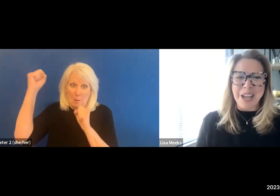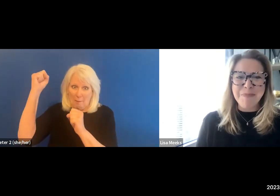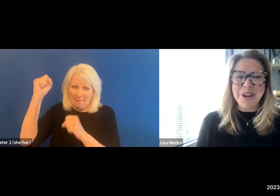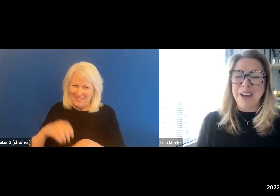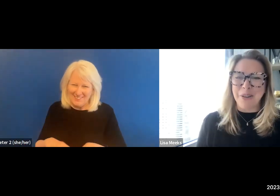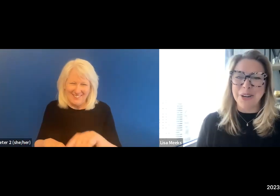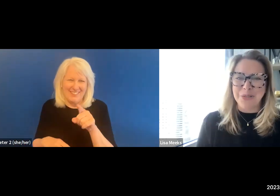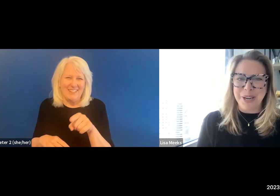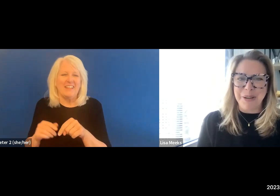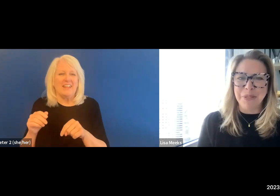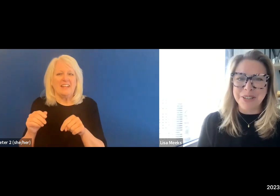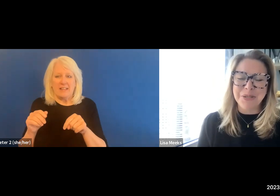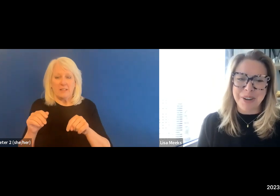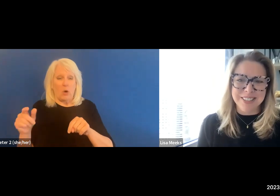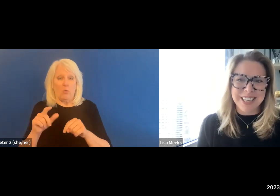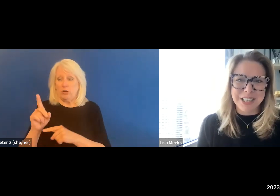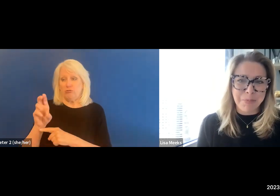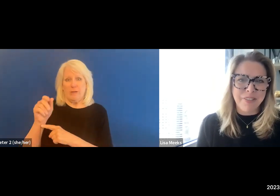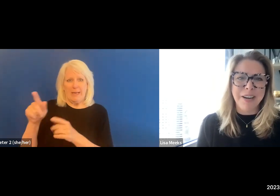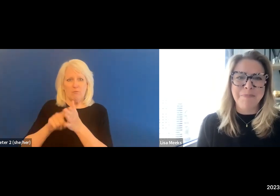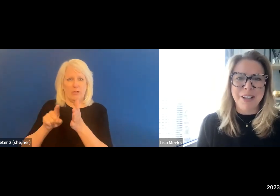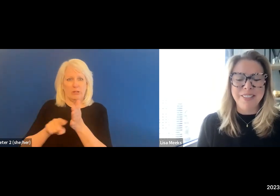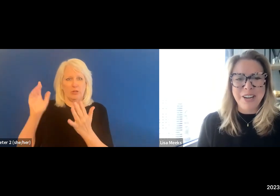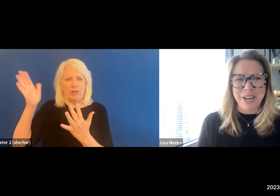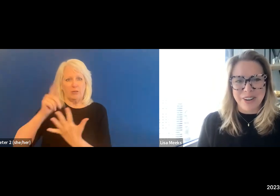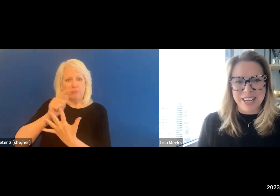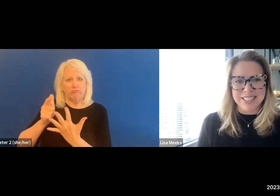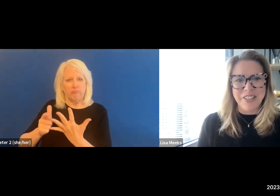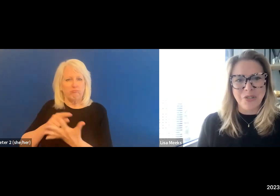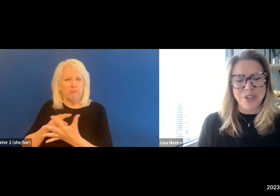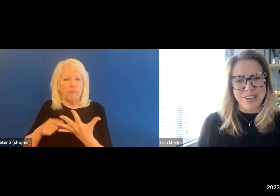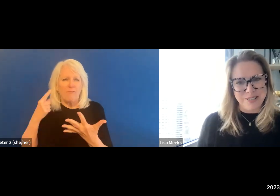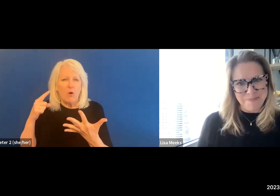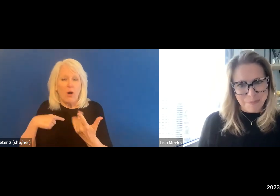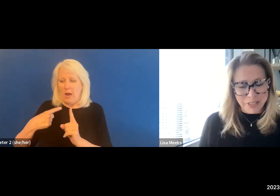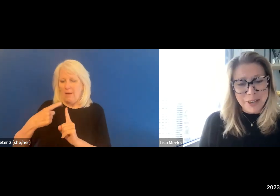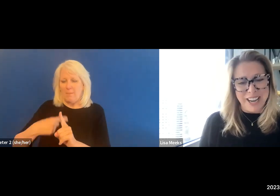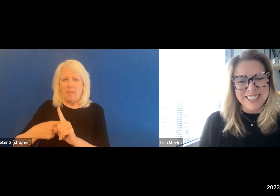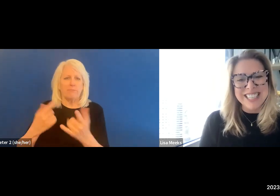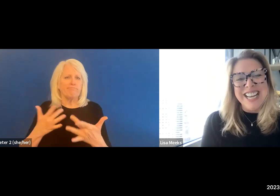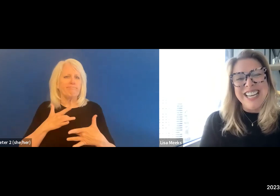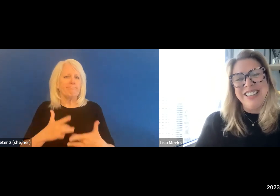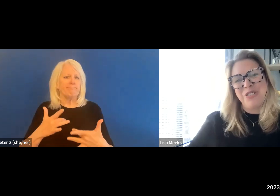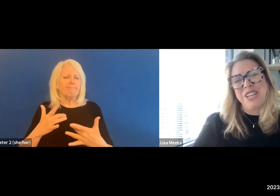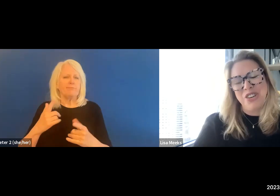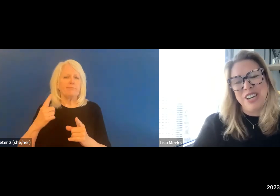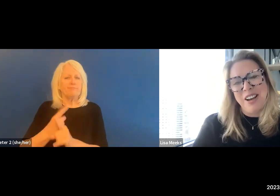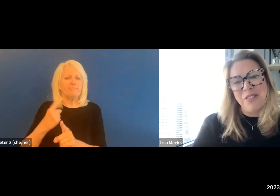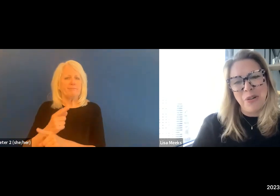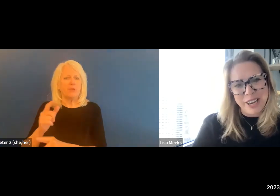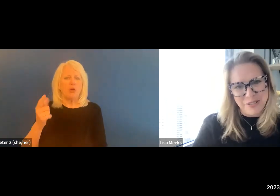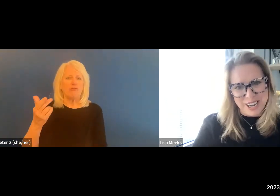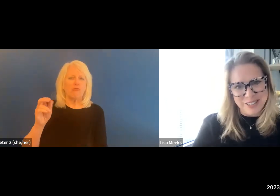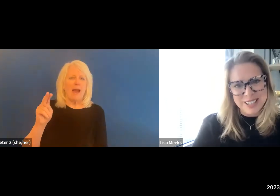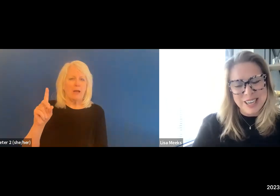The aim of our DREAM Research Rounds is to provide monthly grand rounds and the monthly rounds in the tradition